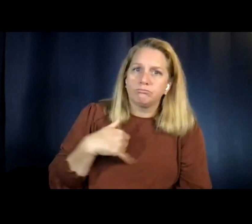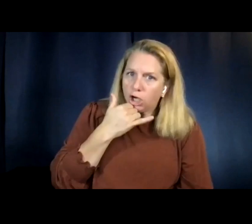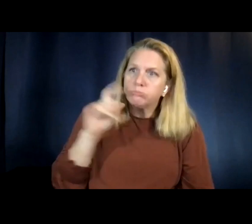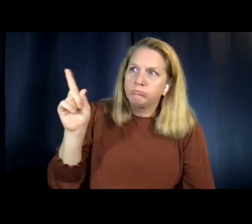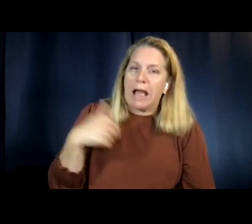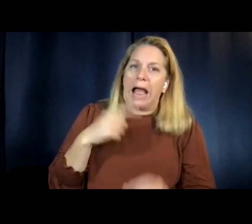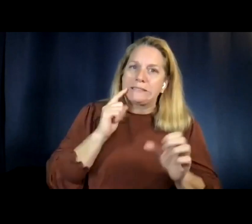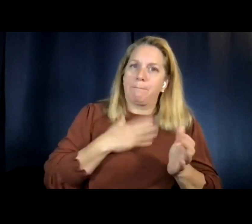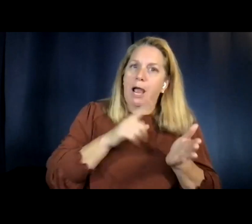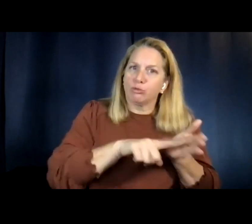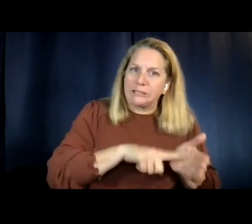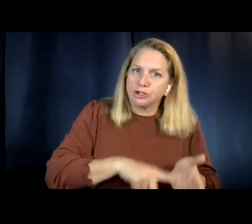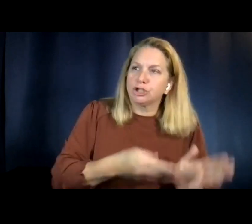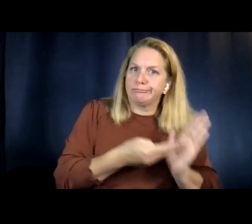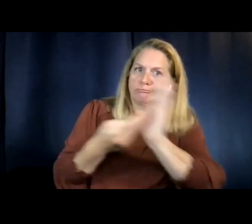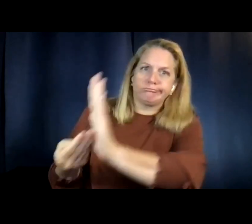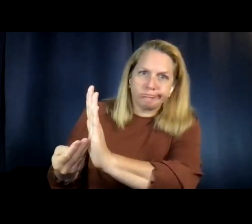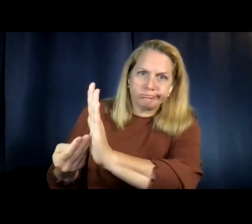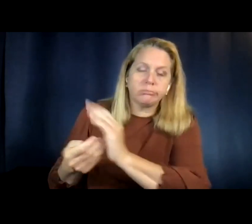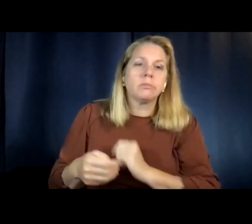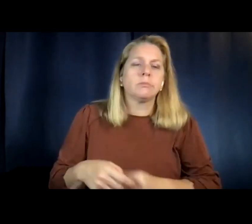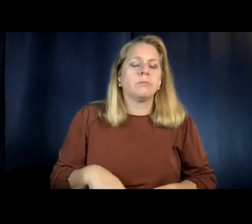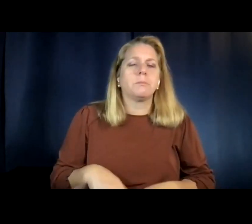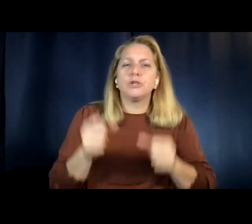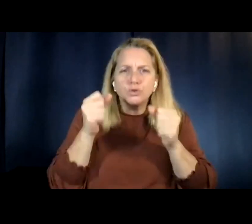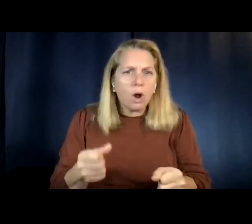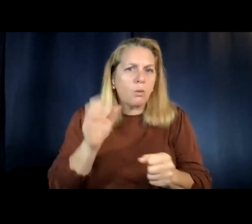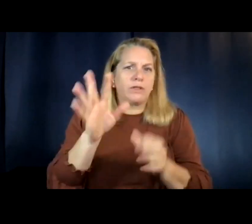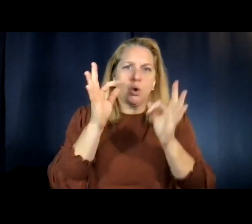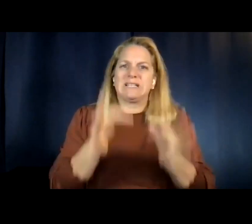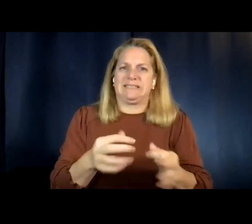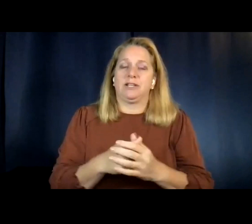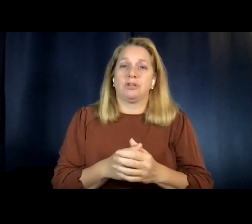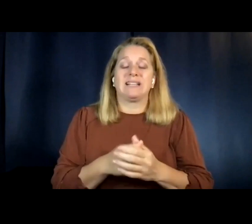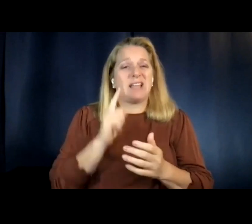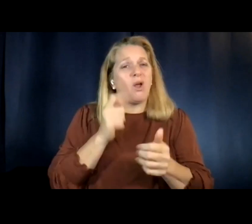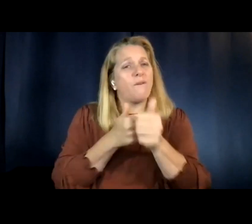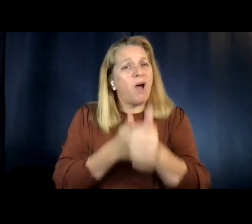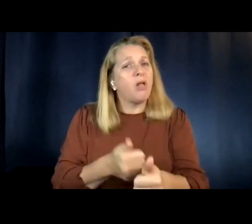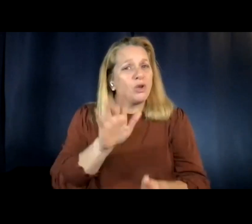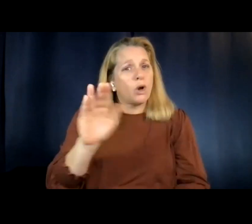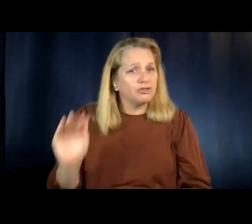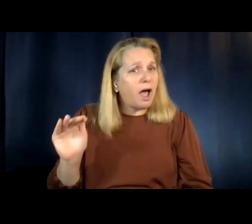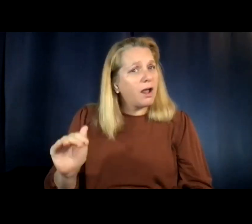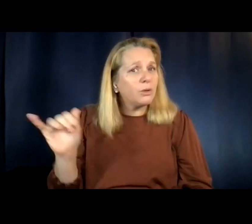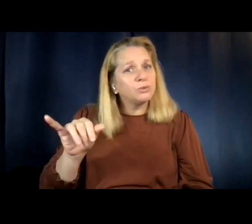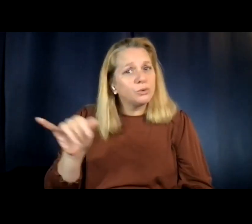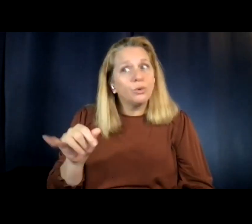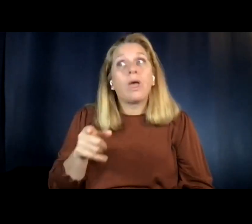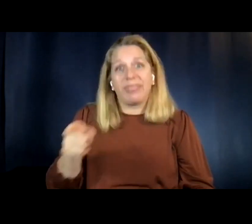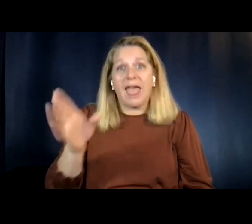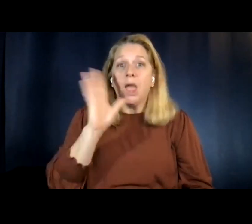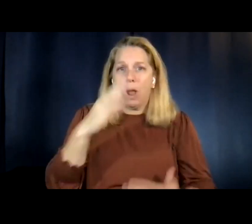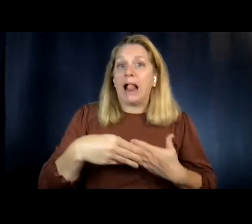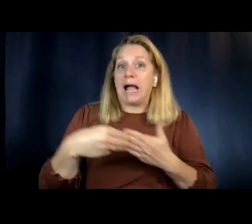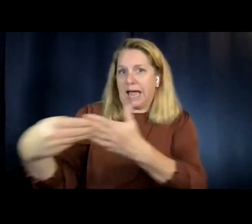about your decisions. Follow your child. I think that's one of the most important things you can do. They will guide you. If